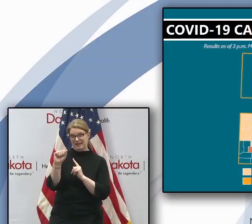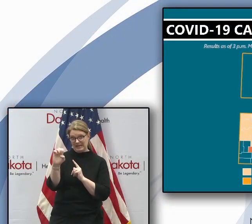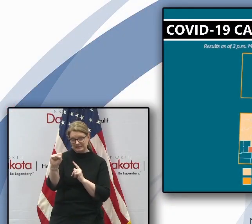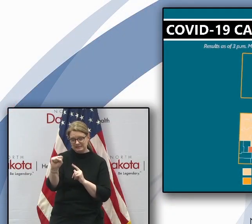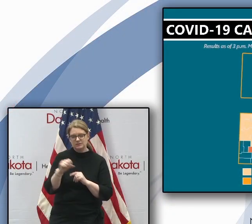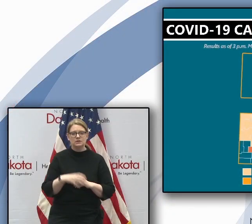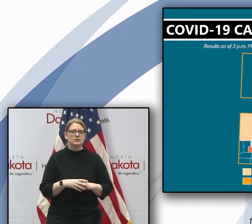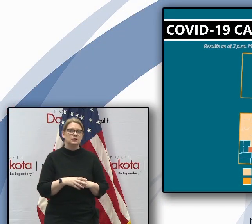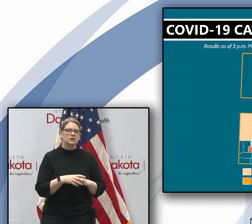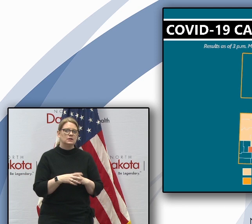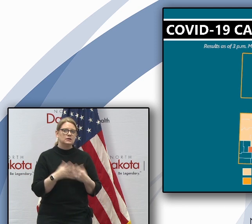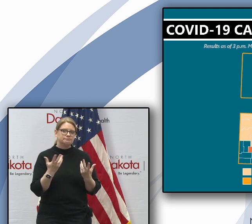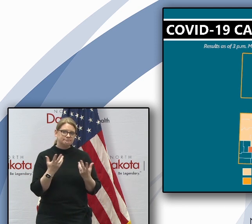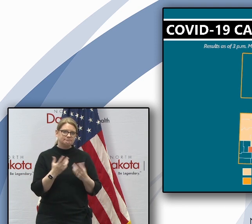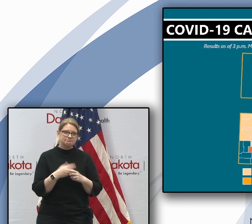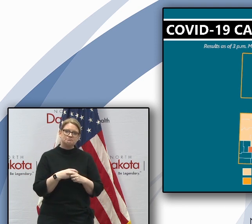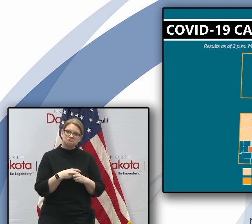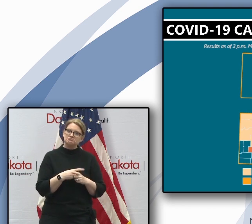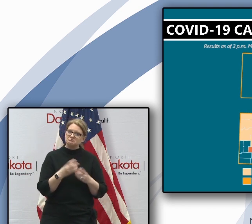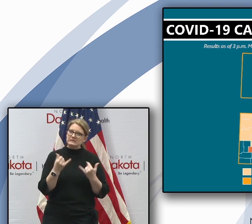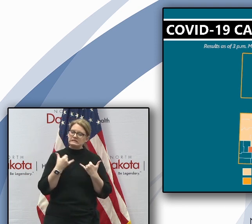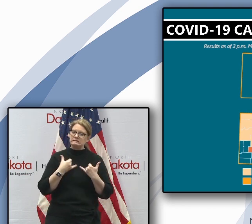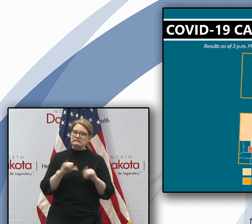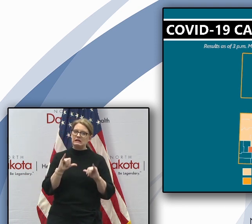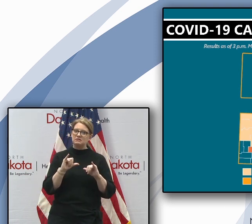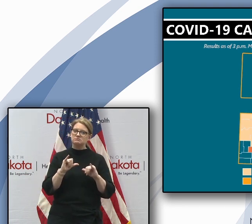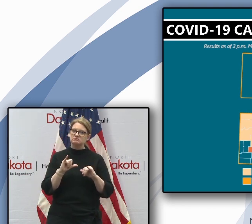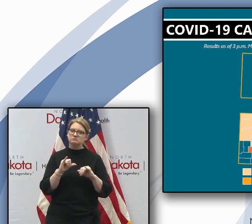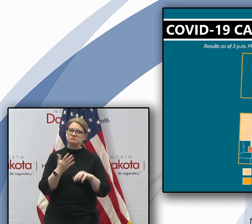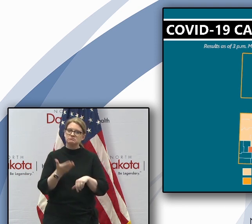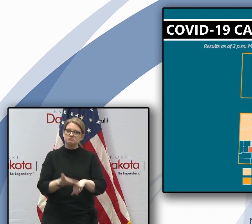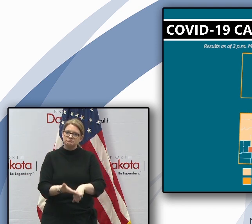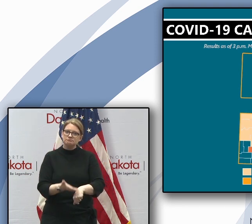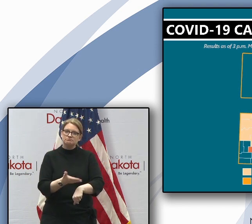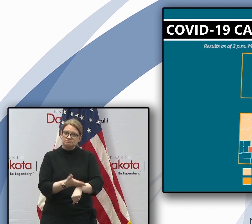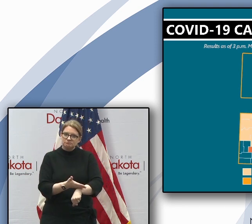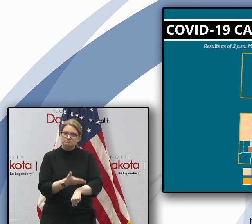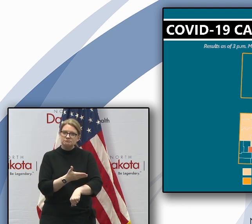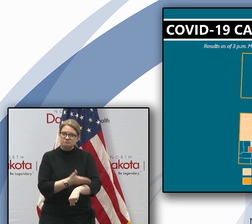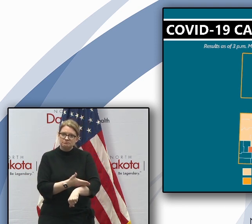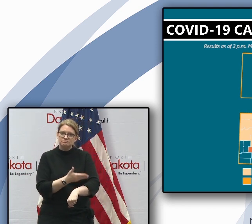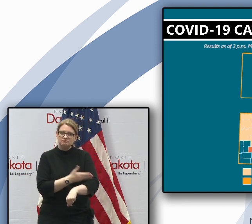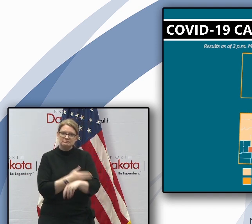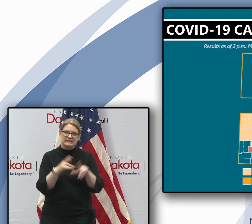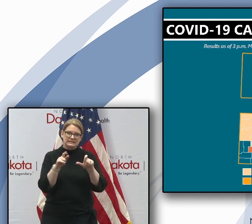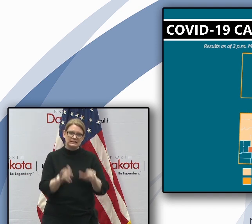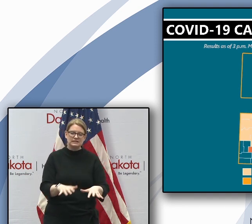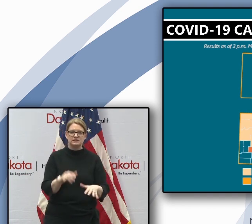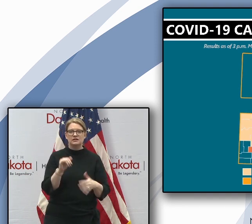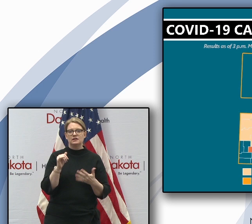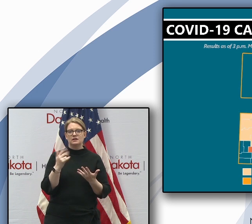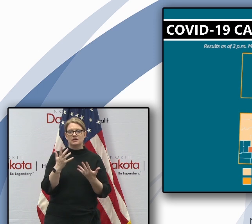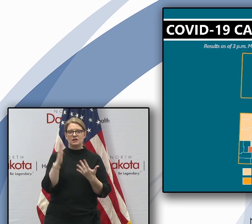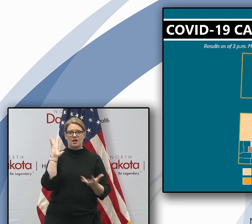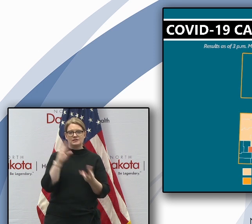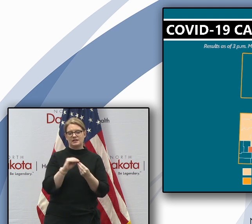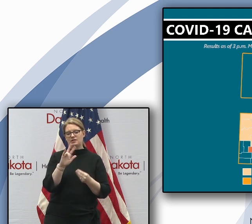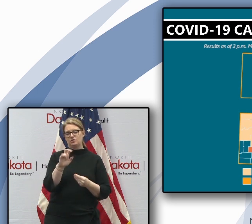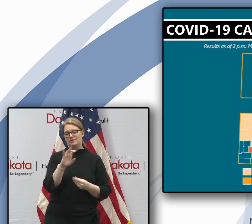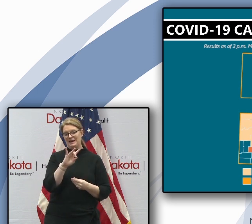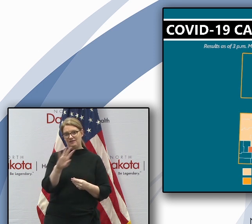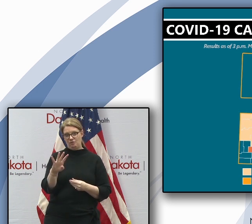We continue to have good, positive progress on testing 384